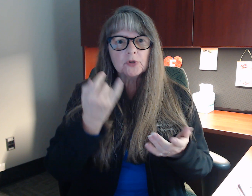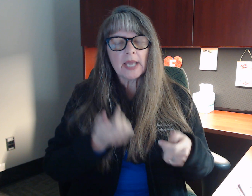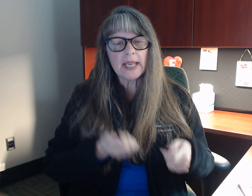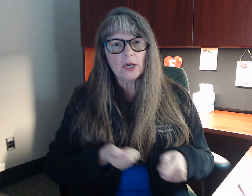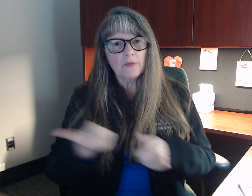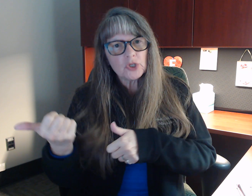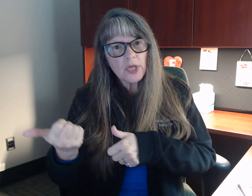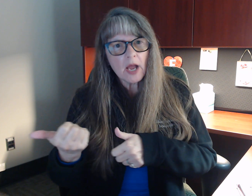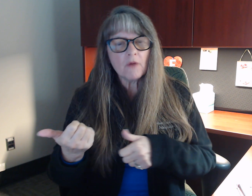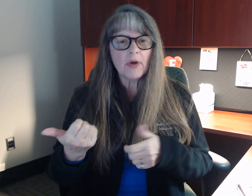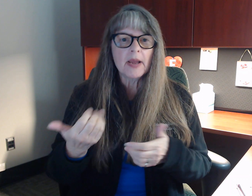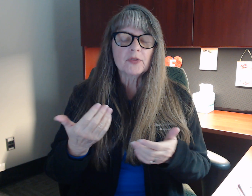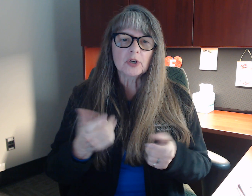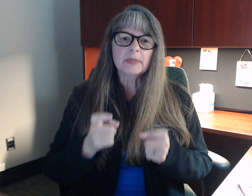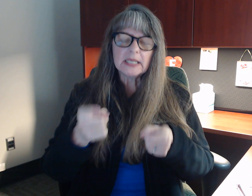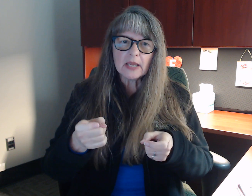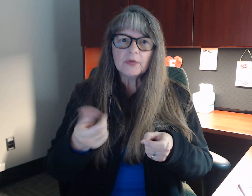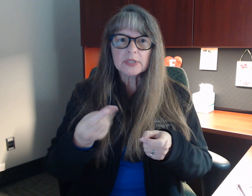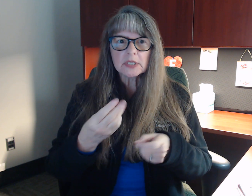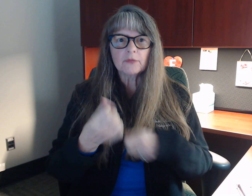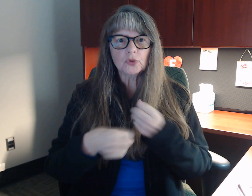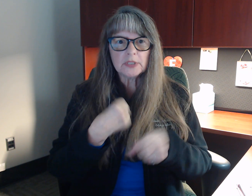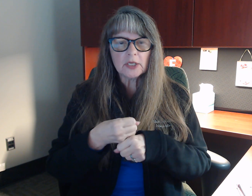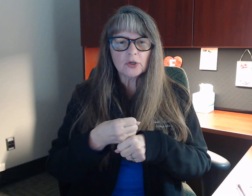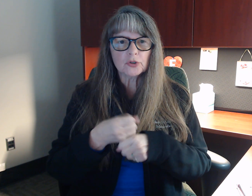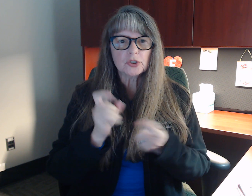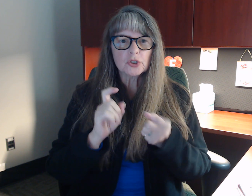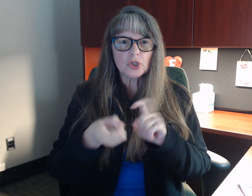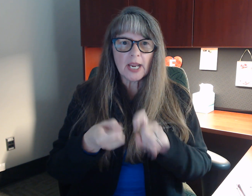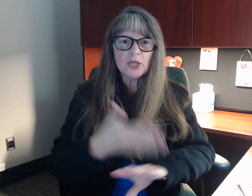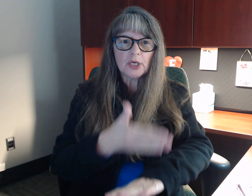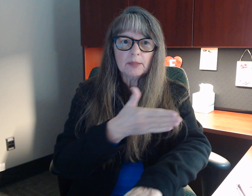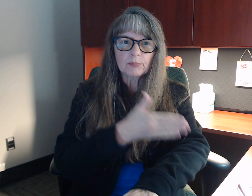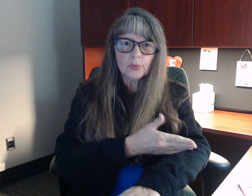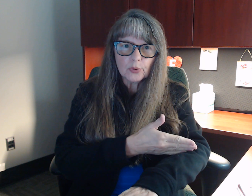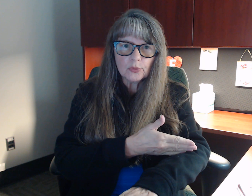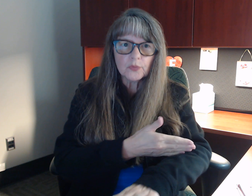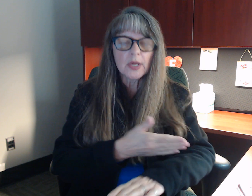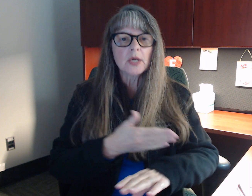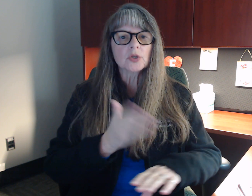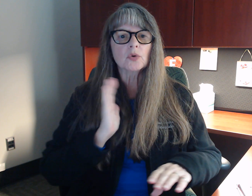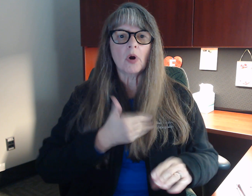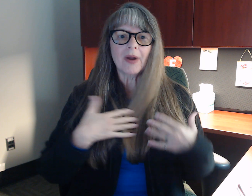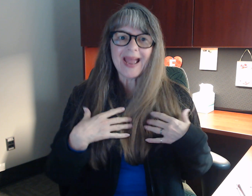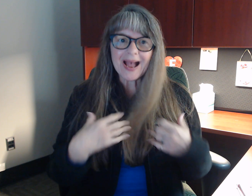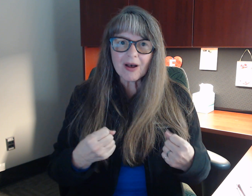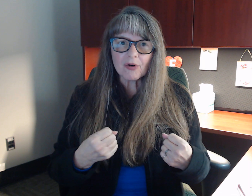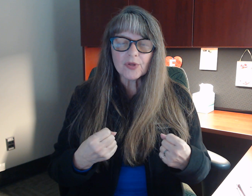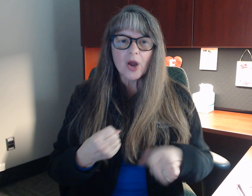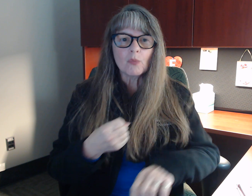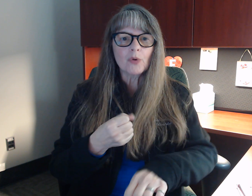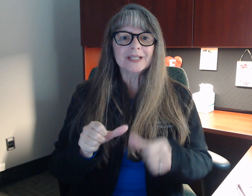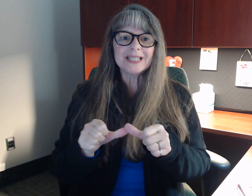taken off the shelf, they're going to be given several years to change and improve, so our health won't continue